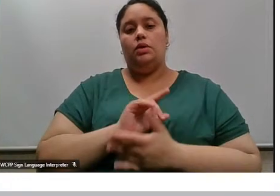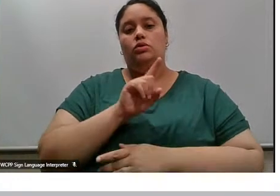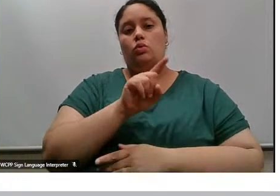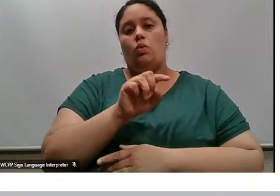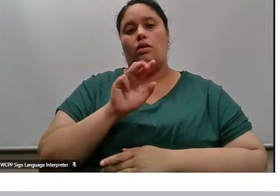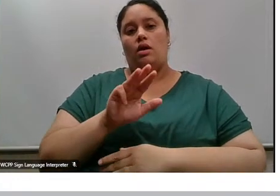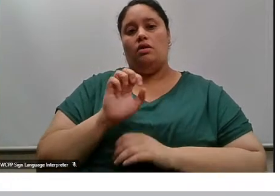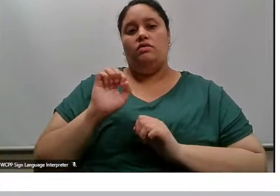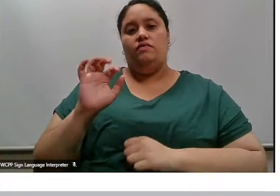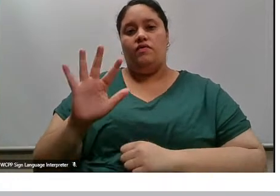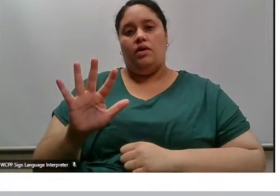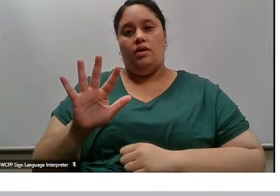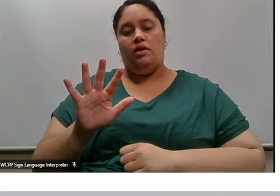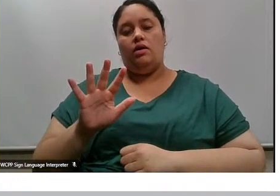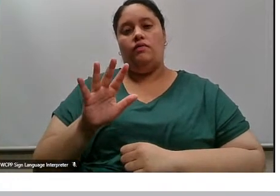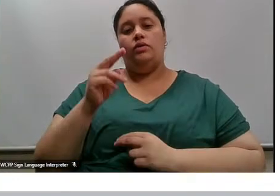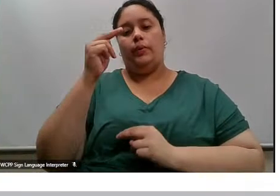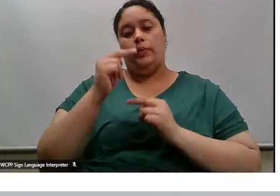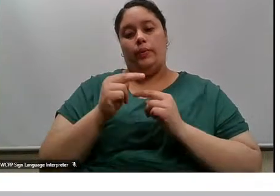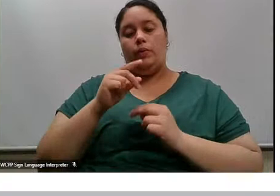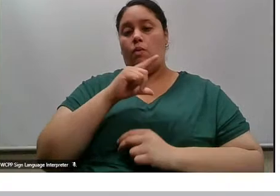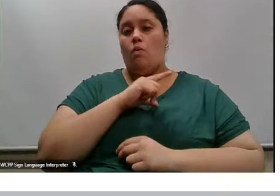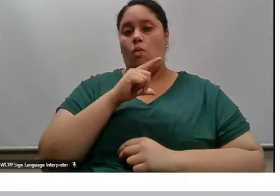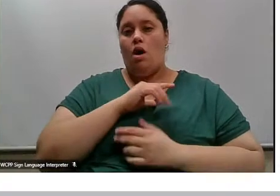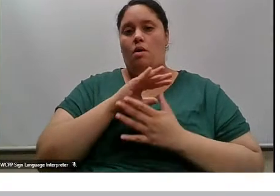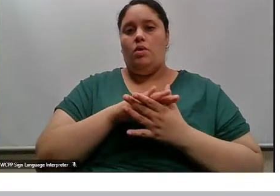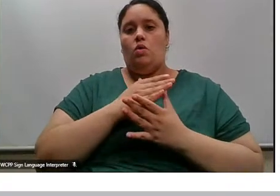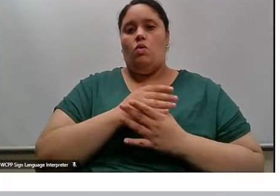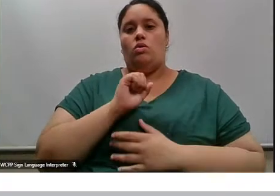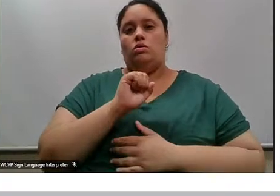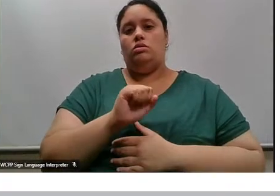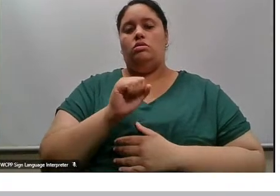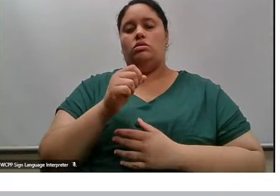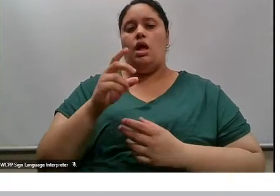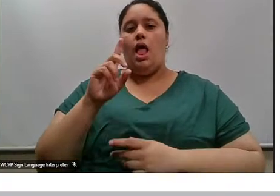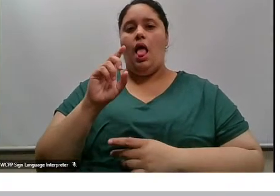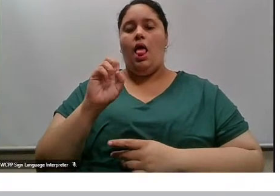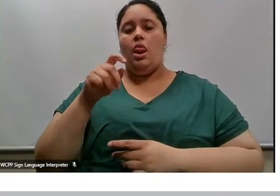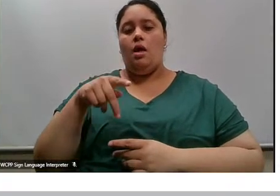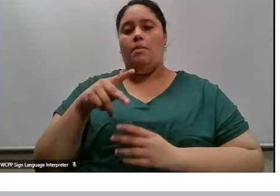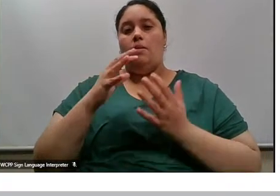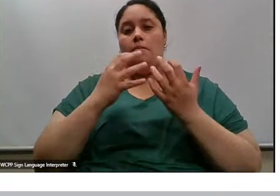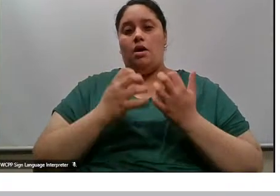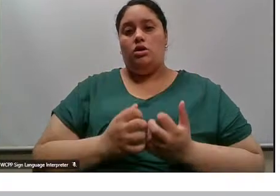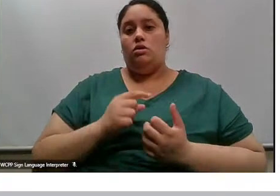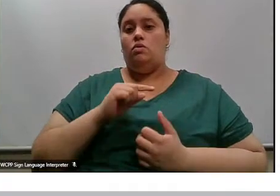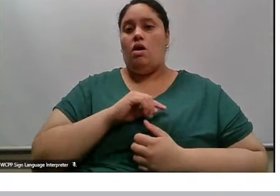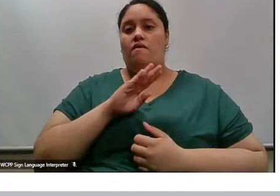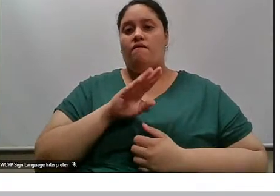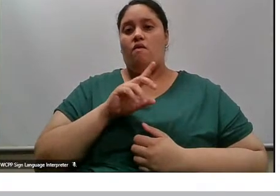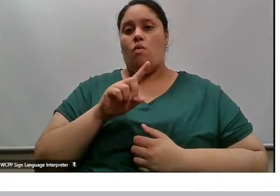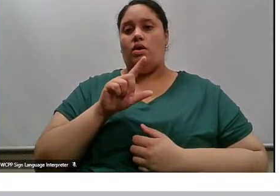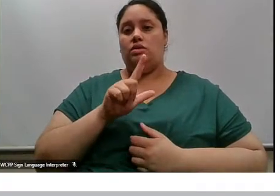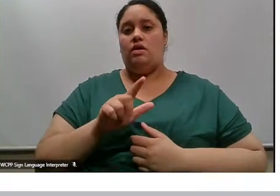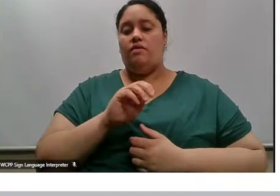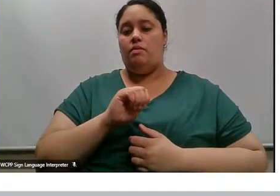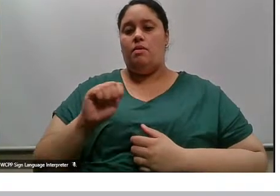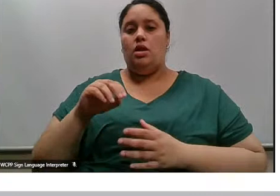195, the decrease is due to the reduction in the LEAP budget, 417 million in